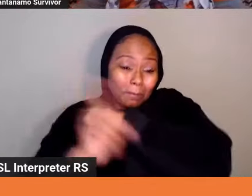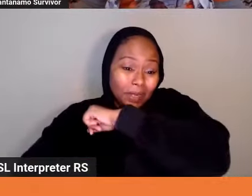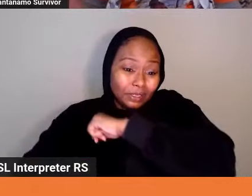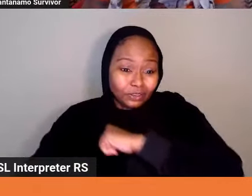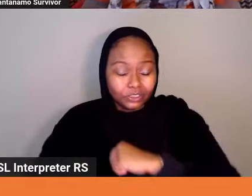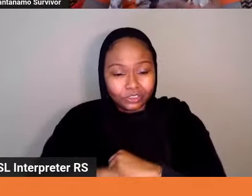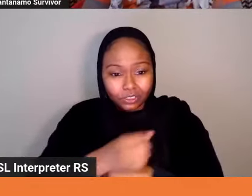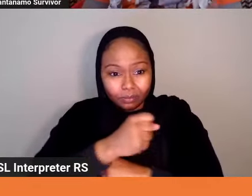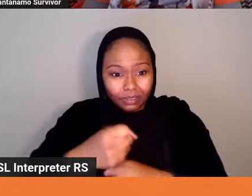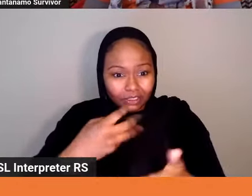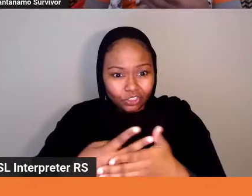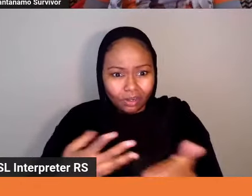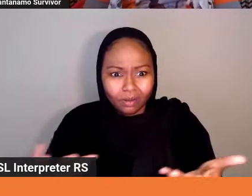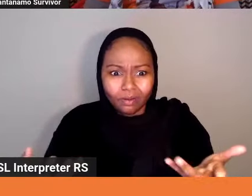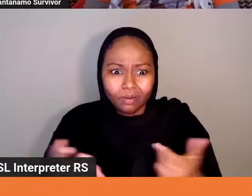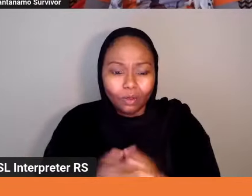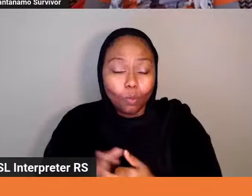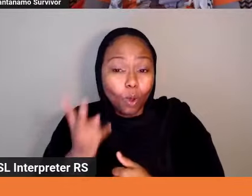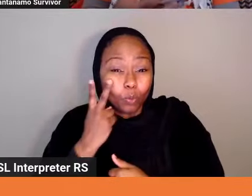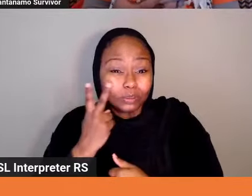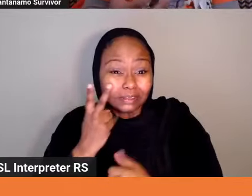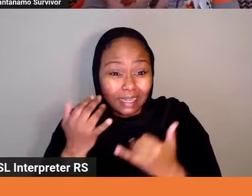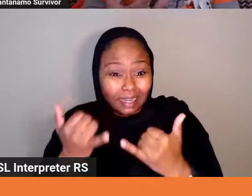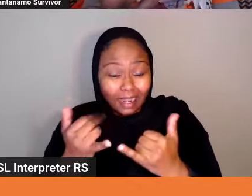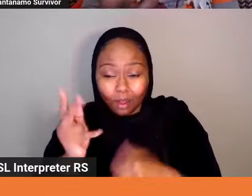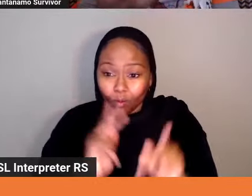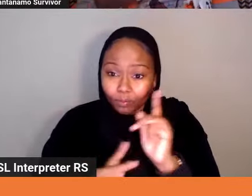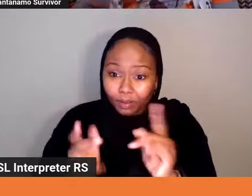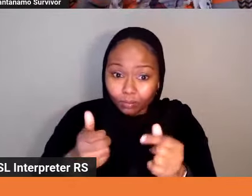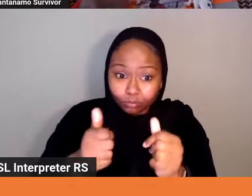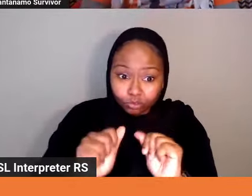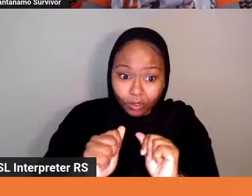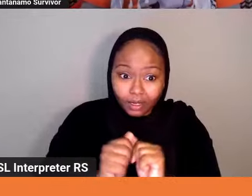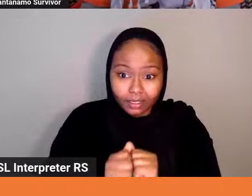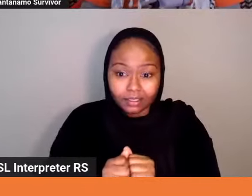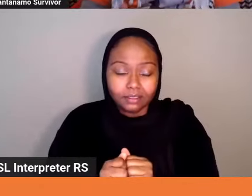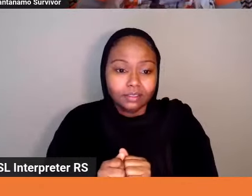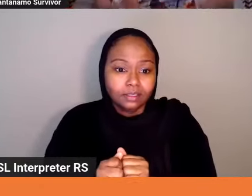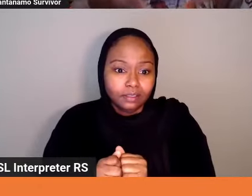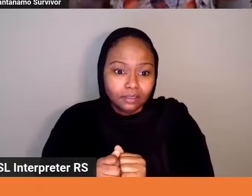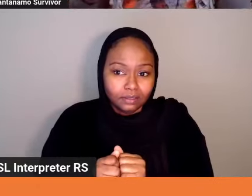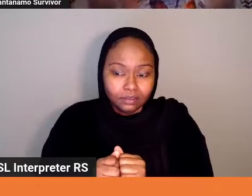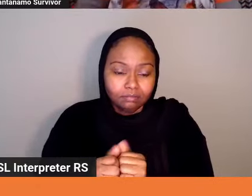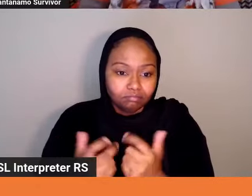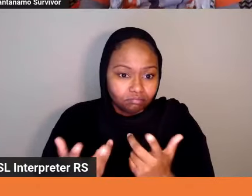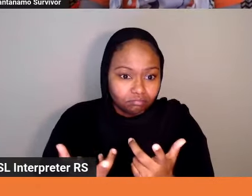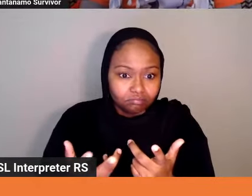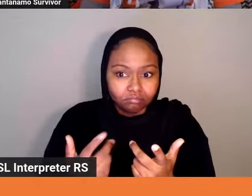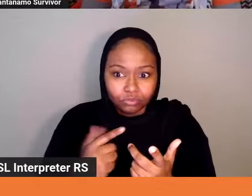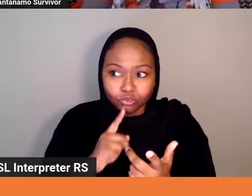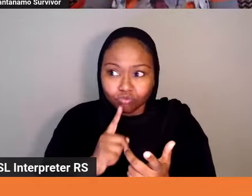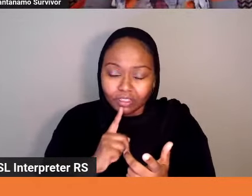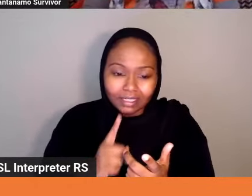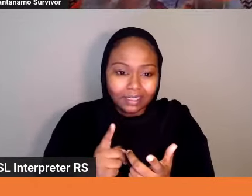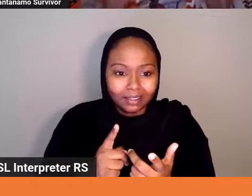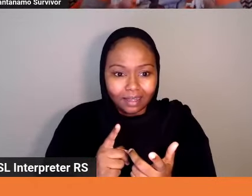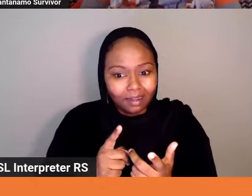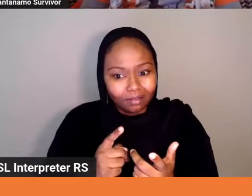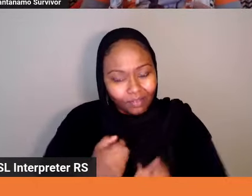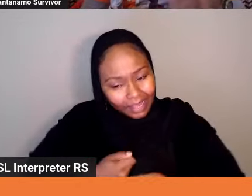Like what we are seeing now, people try to stop the genocide, to express their sympathy,